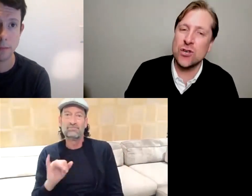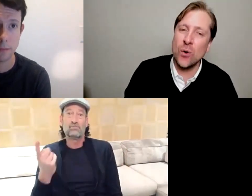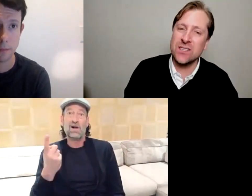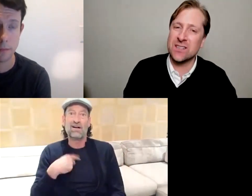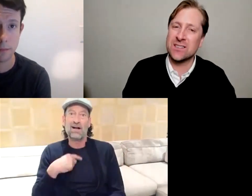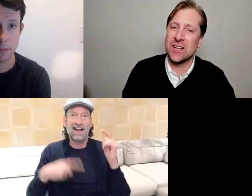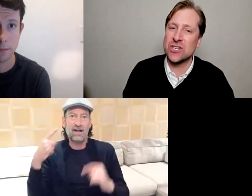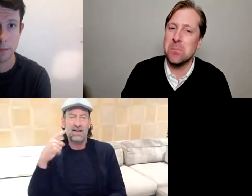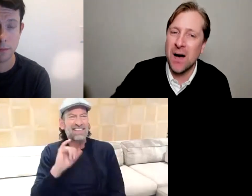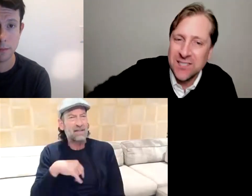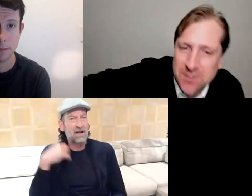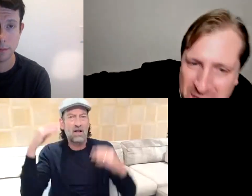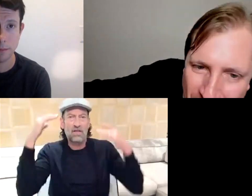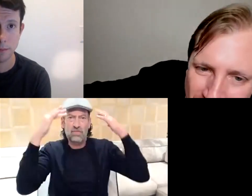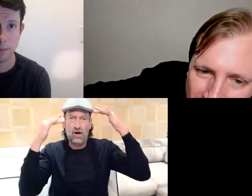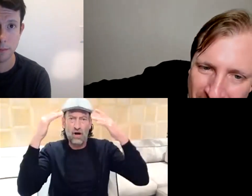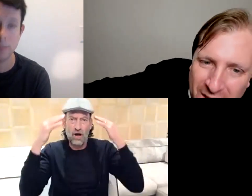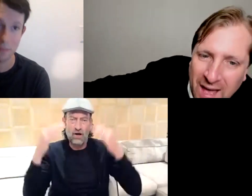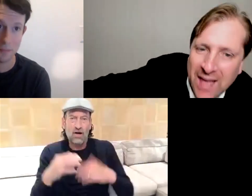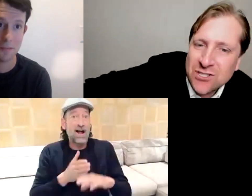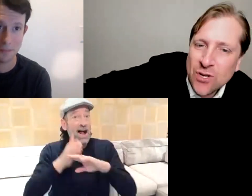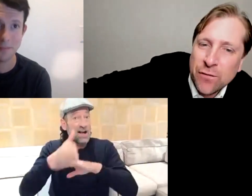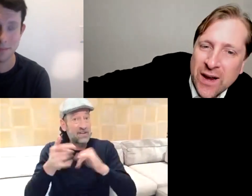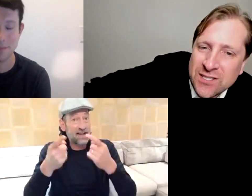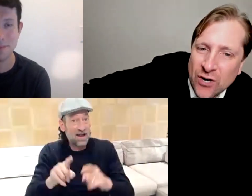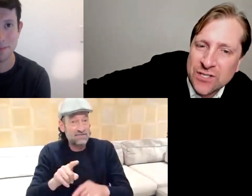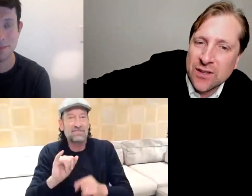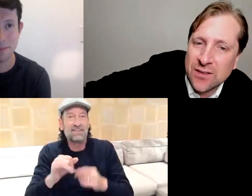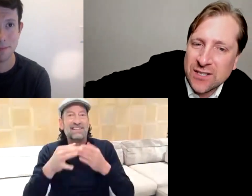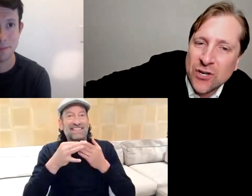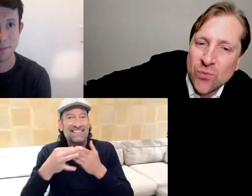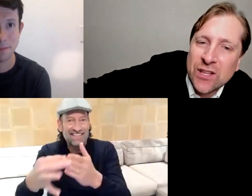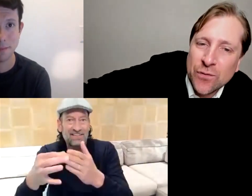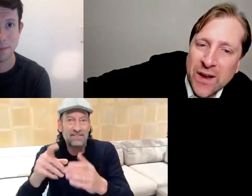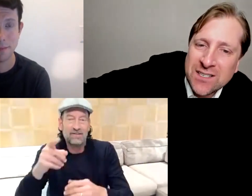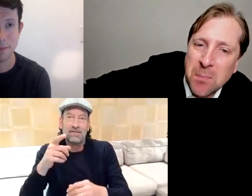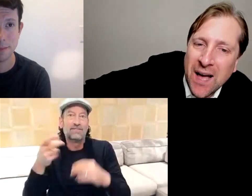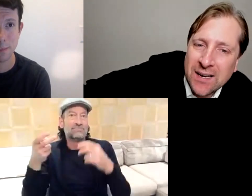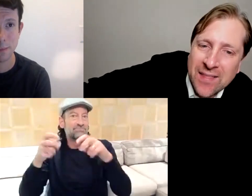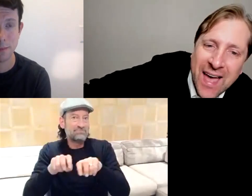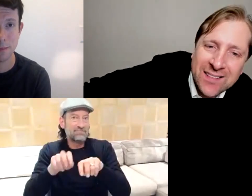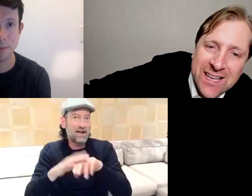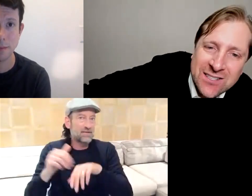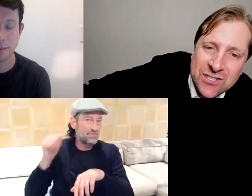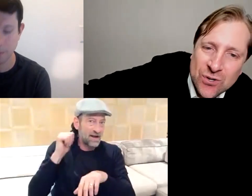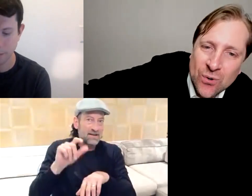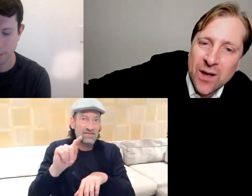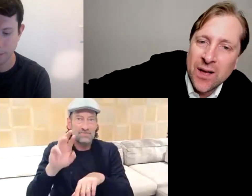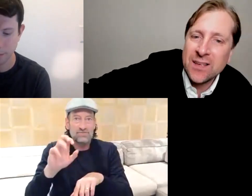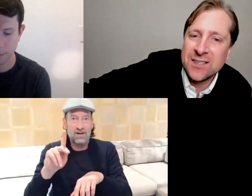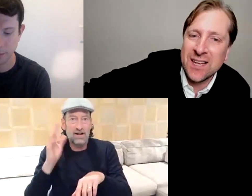he notices that she must be good. And so it starts running through Frank's mind, and that leads